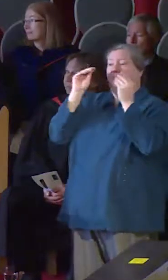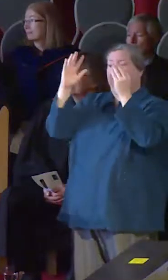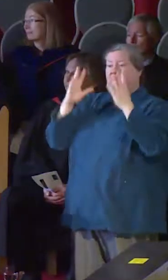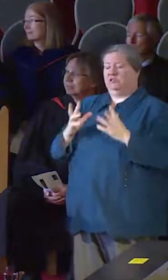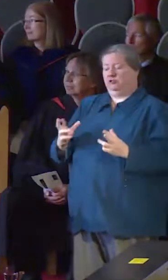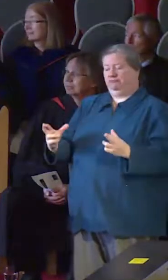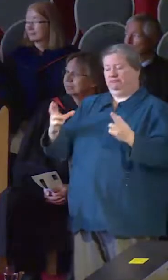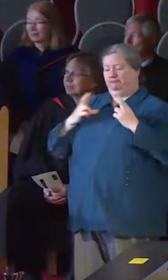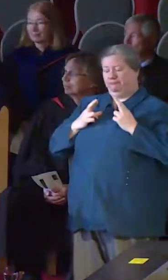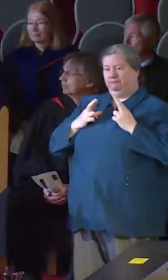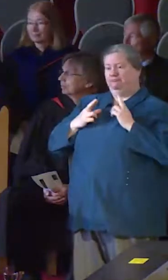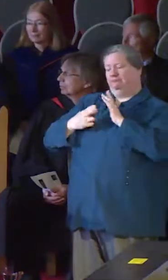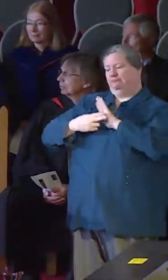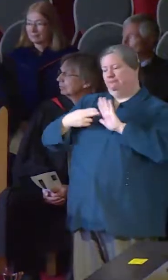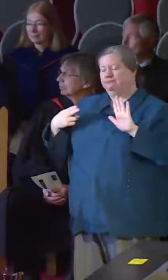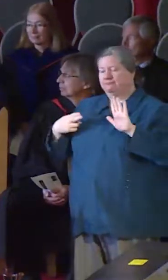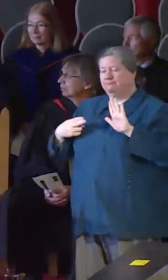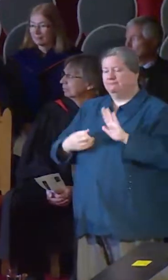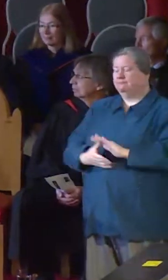Emeritus.